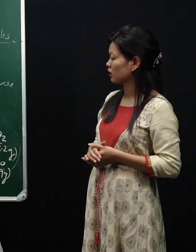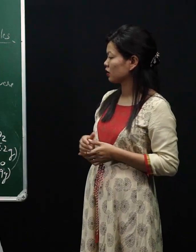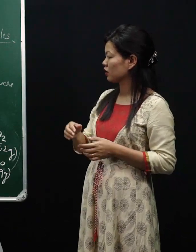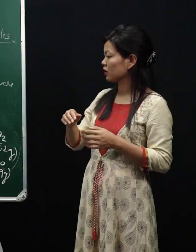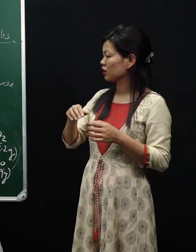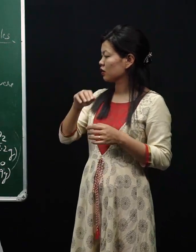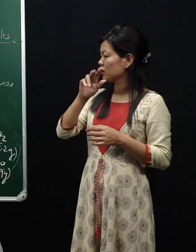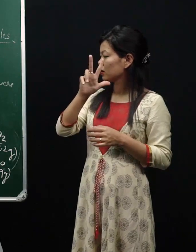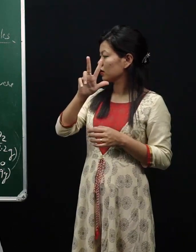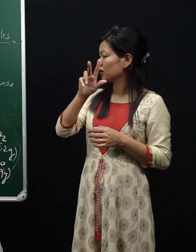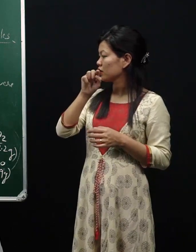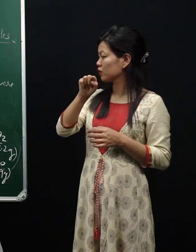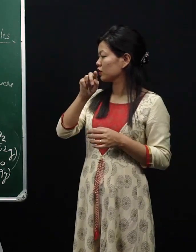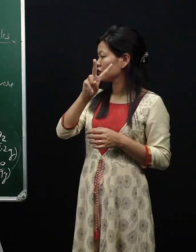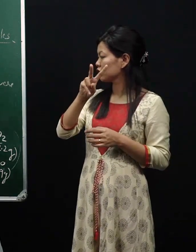sodium ethanoate, okay?